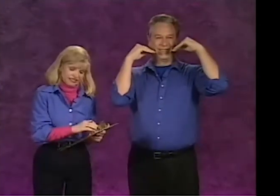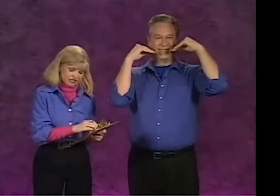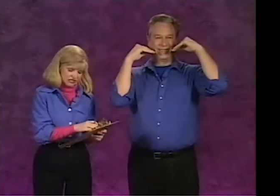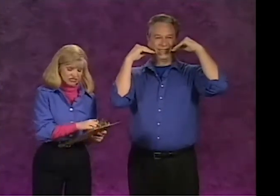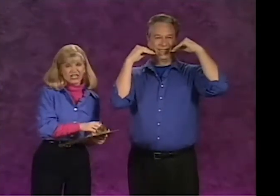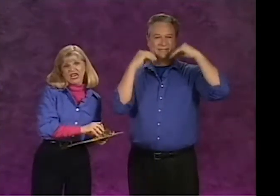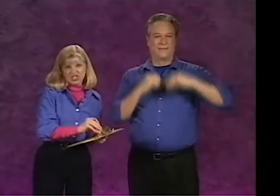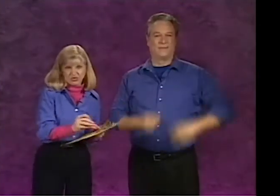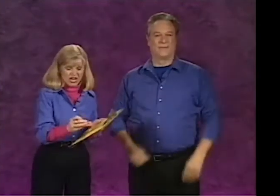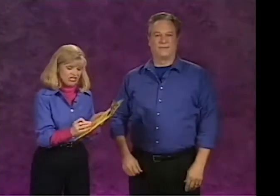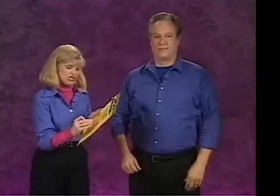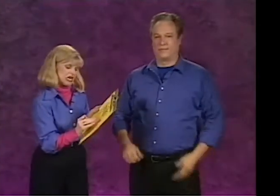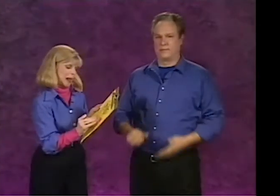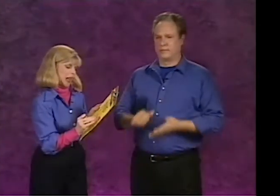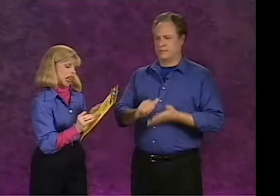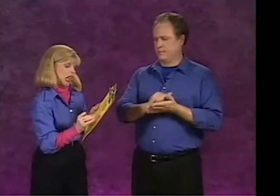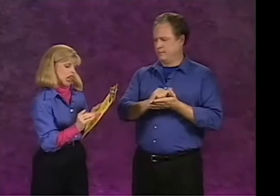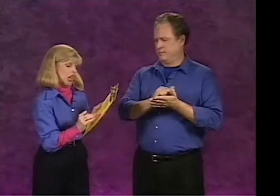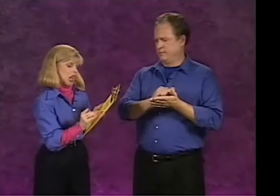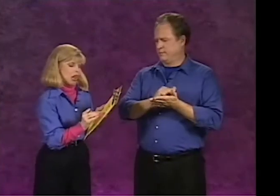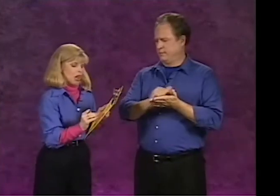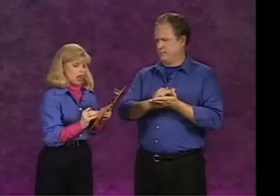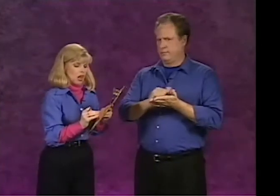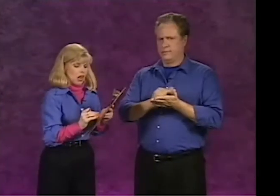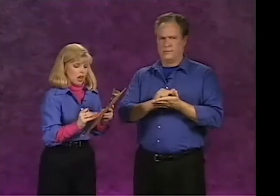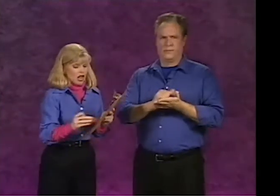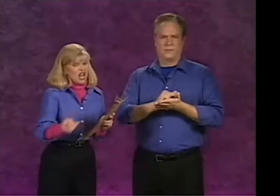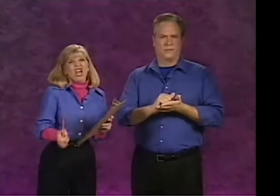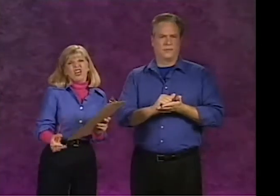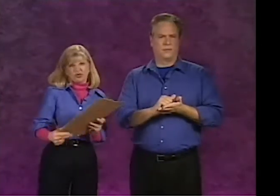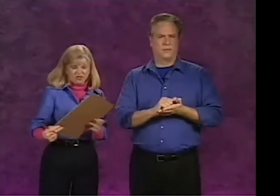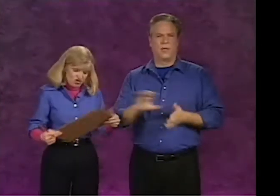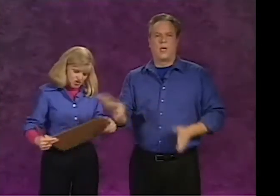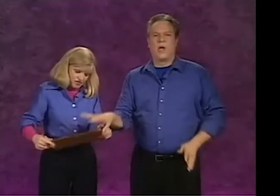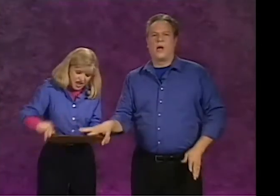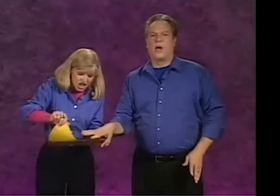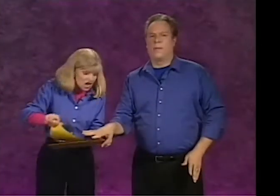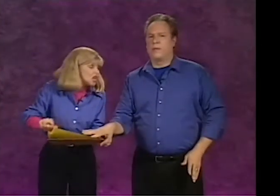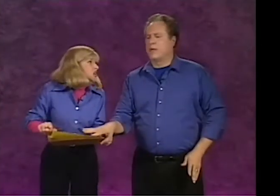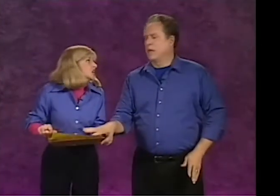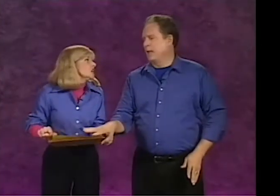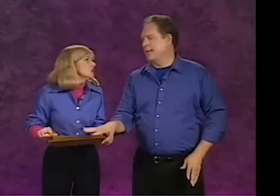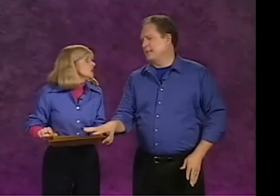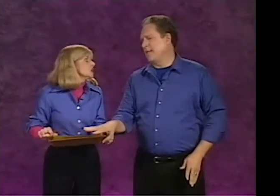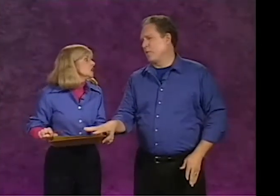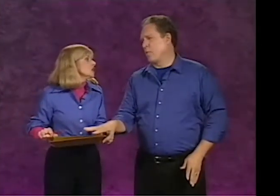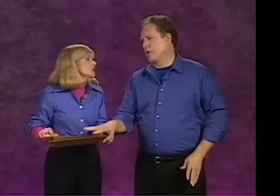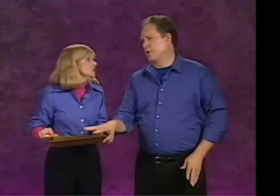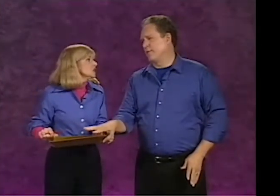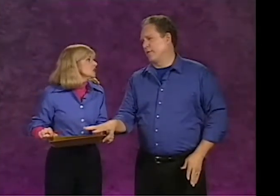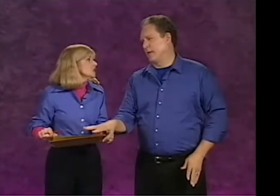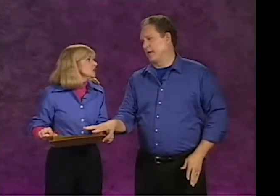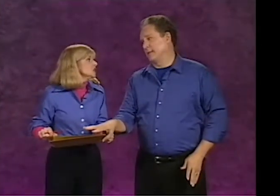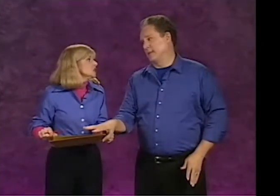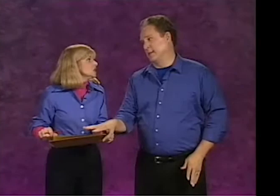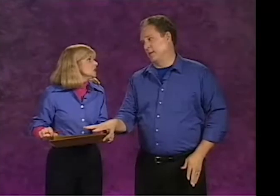and erase, and remove. Let's leave a word or two for the lessons,